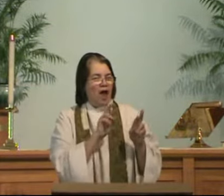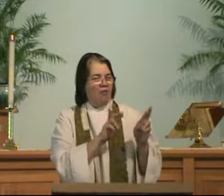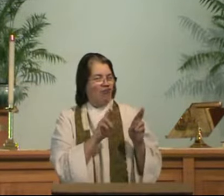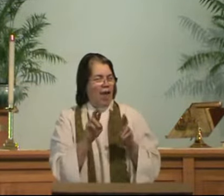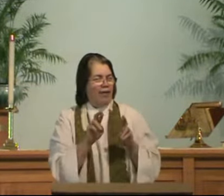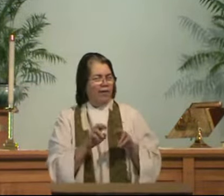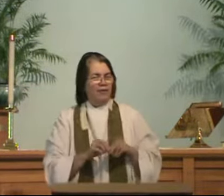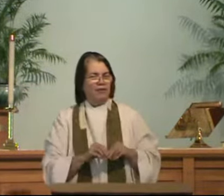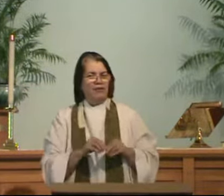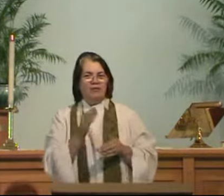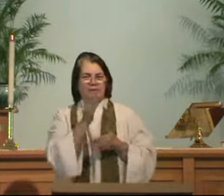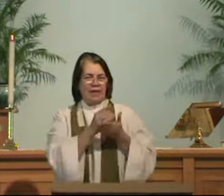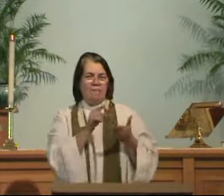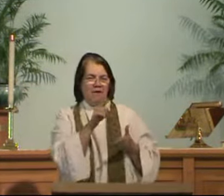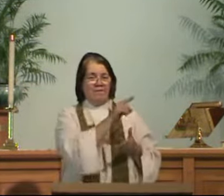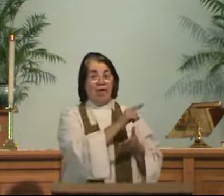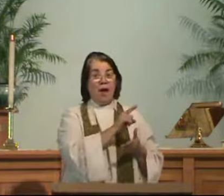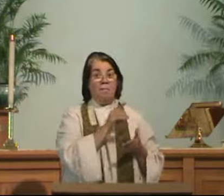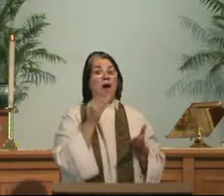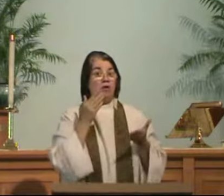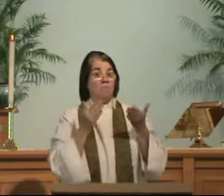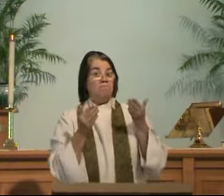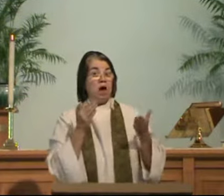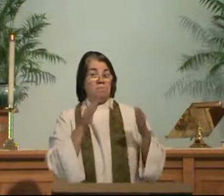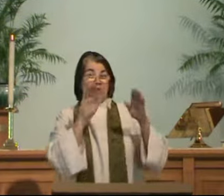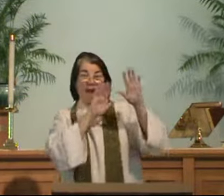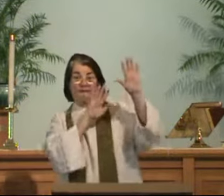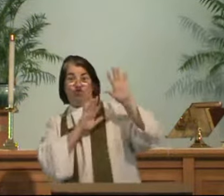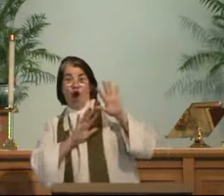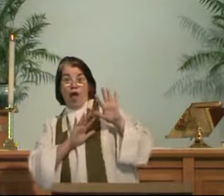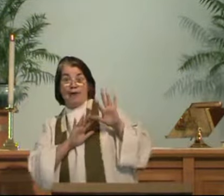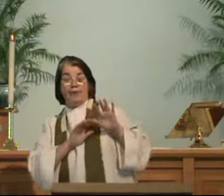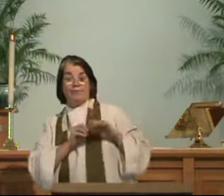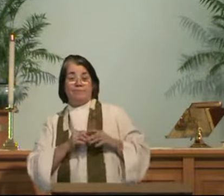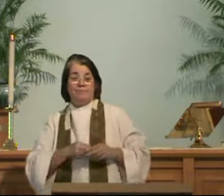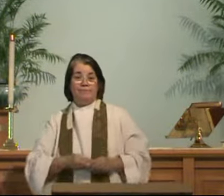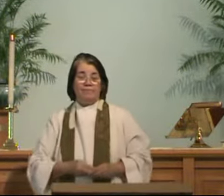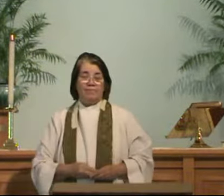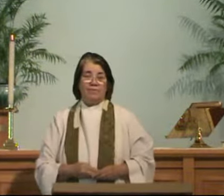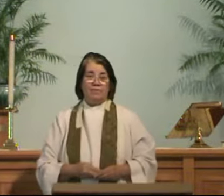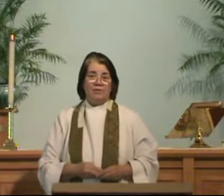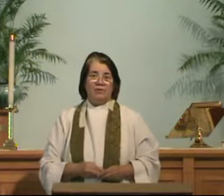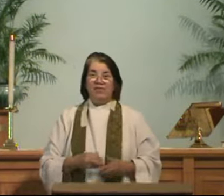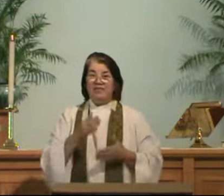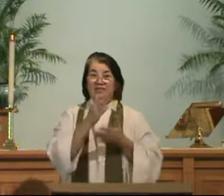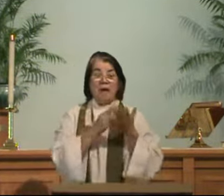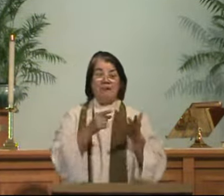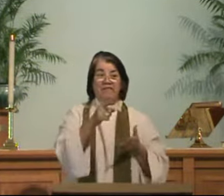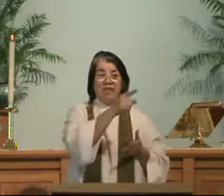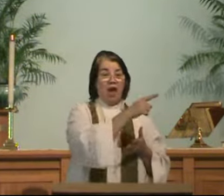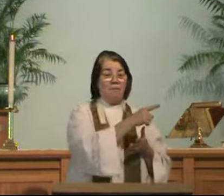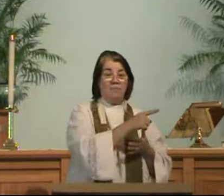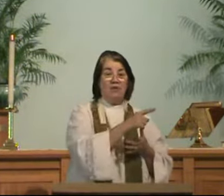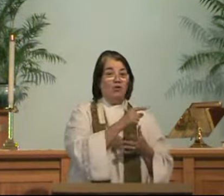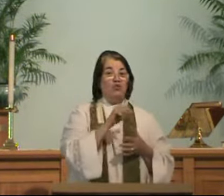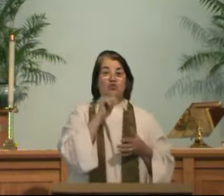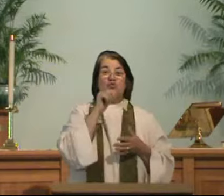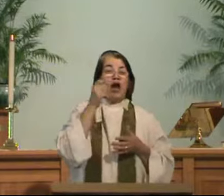not ready. Some of them might be afraid. Some of them do not